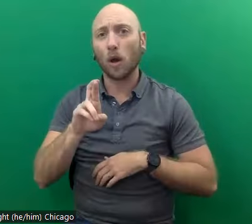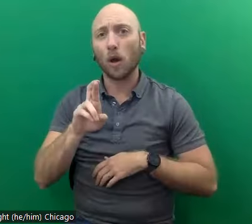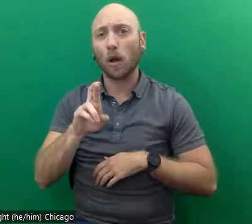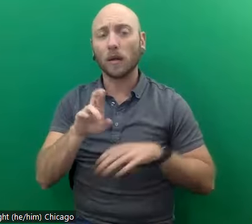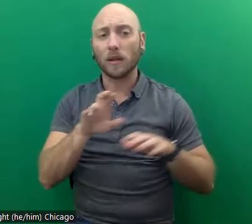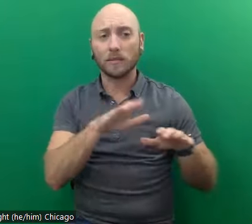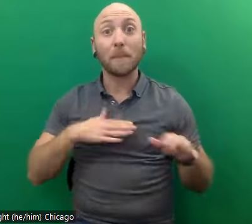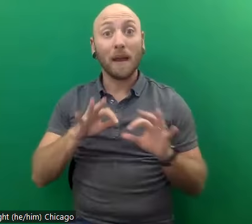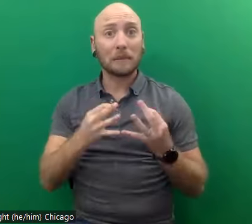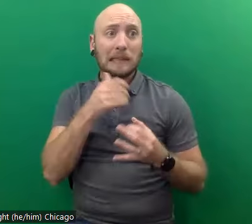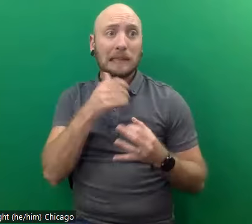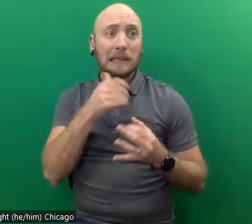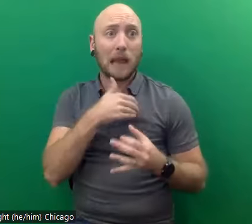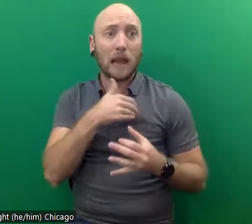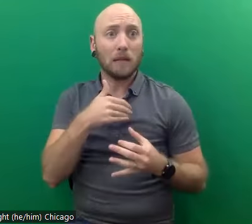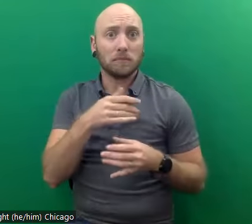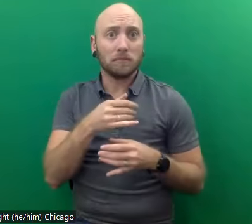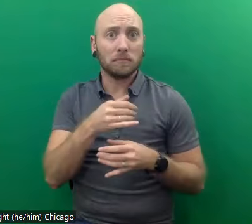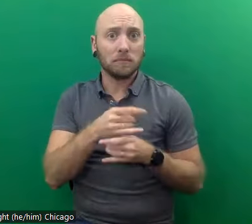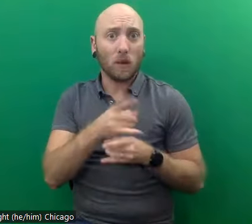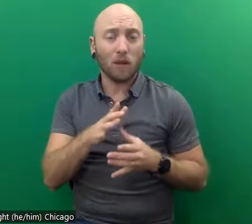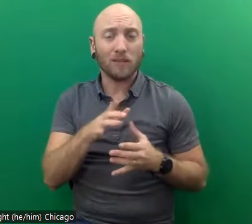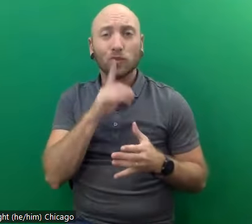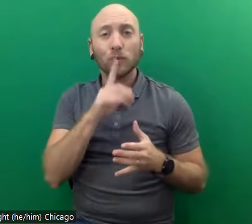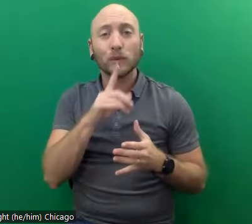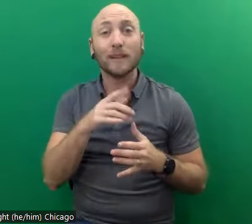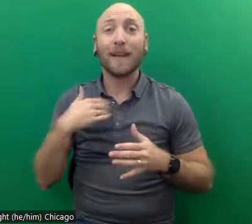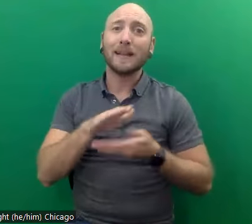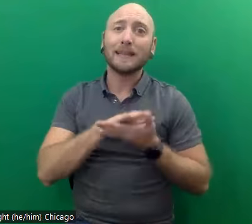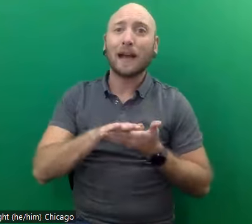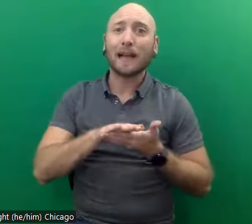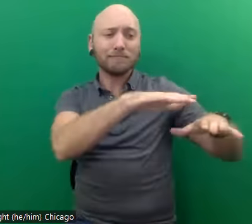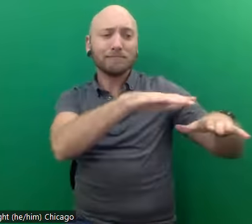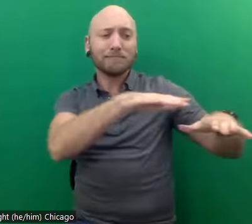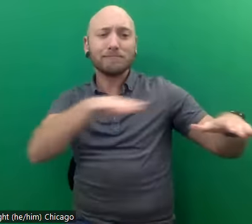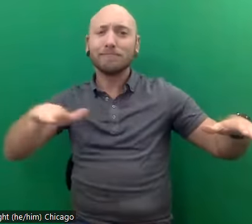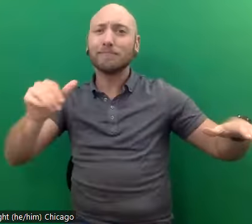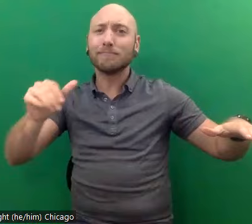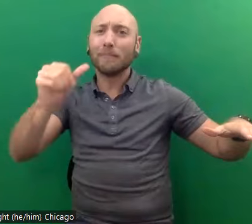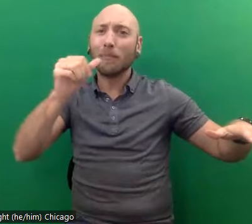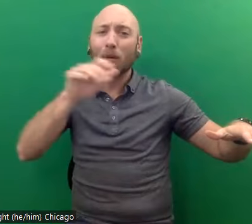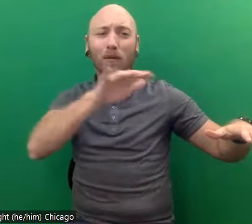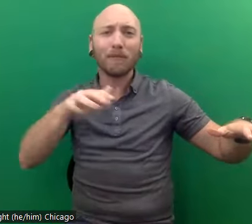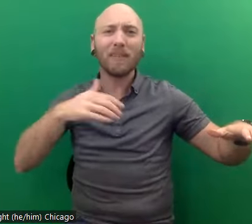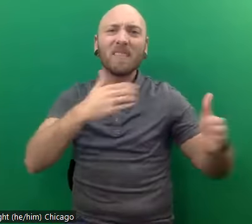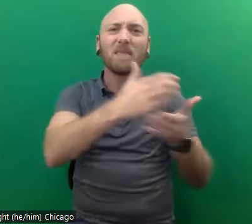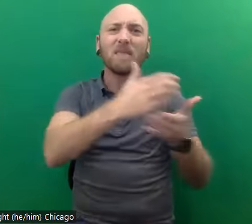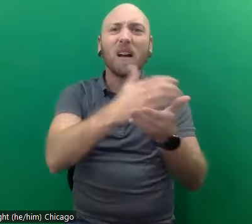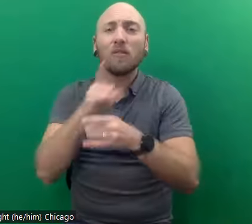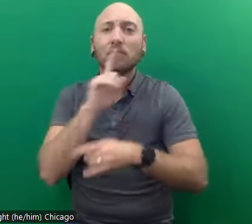more for a show type of bar. The only time anything was ever drank from anything was